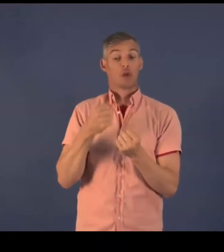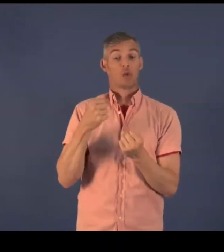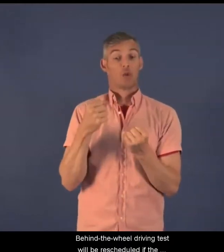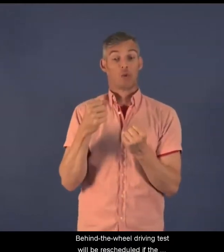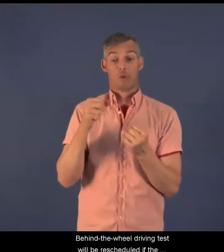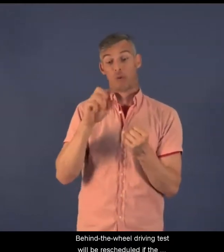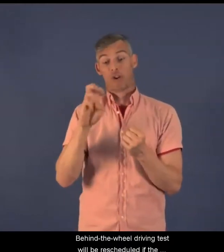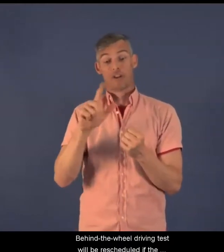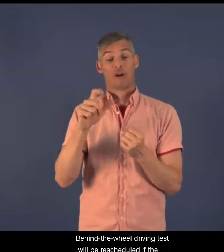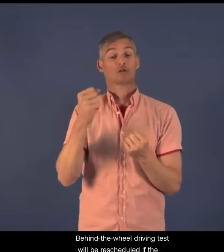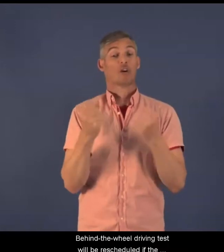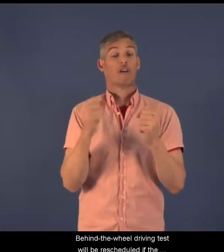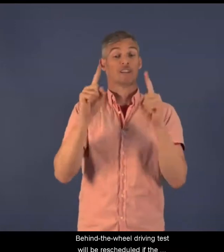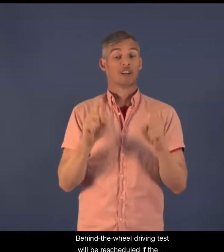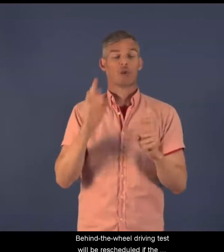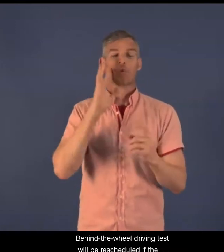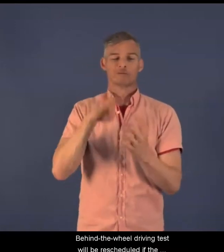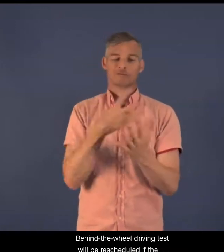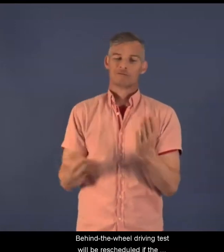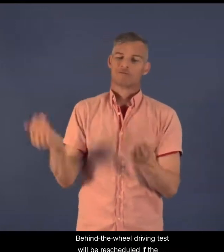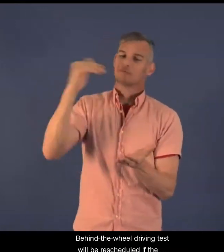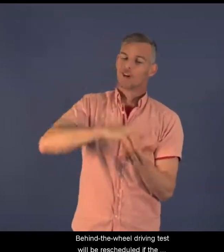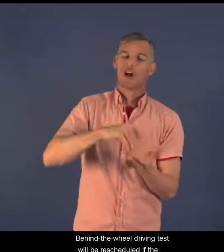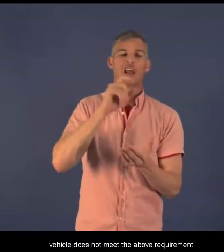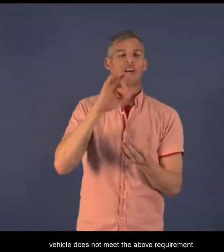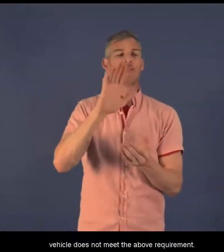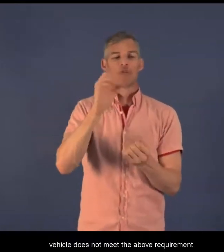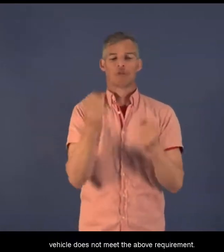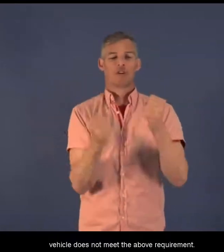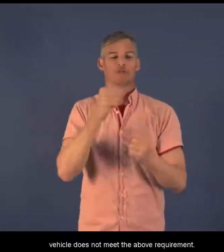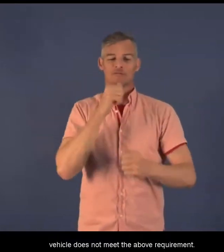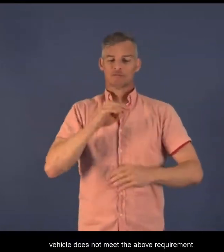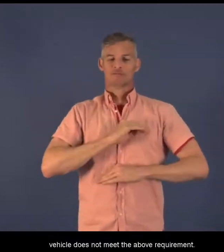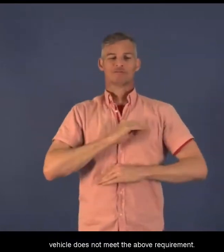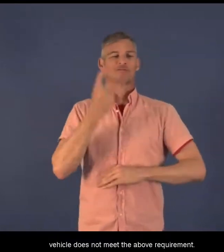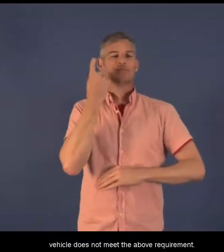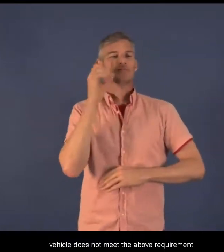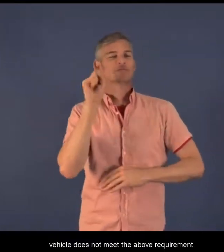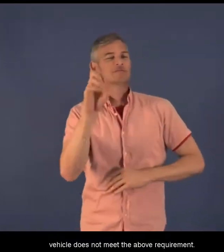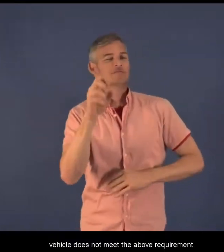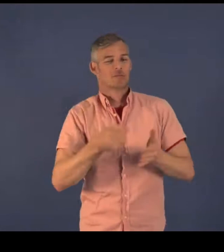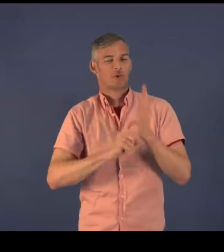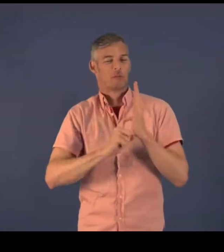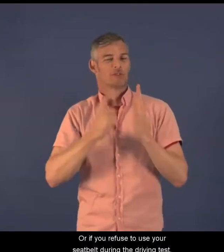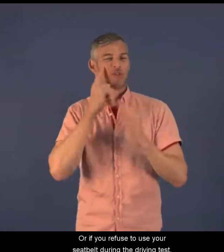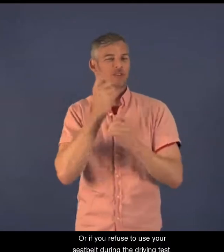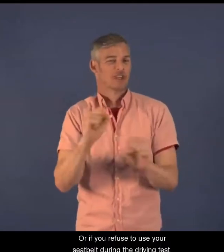the behind-the-wheel driving test will be rescheduled if the vehicle does not meet the above requirements or if